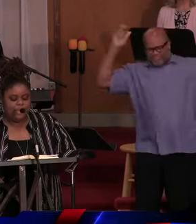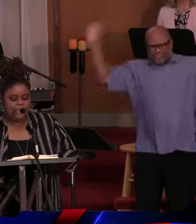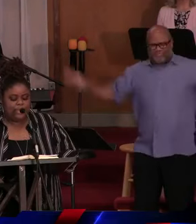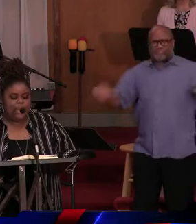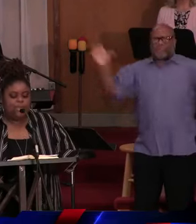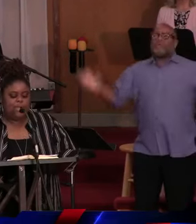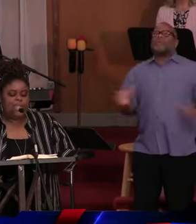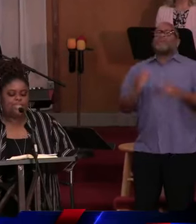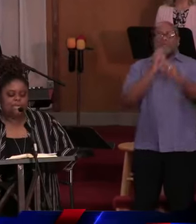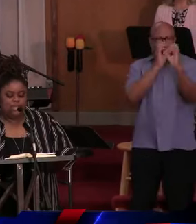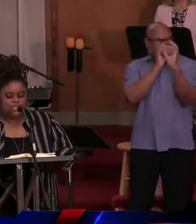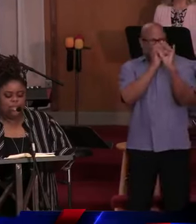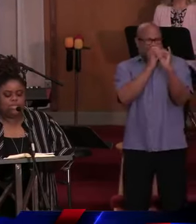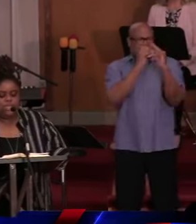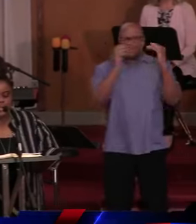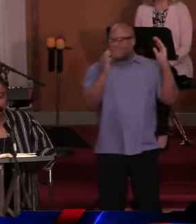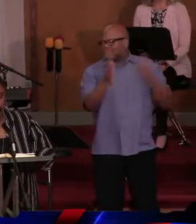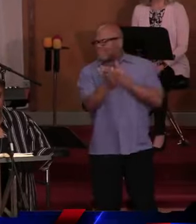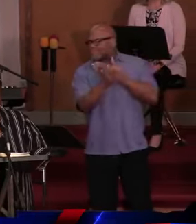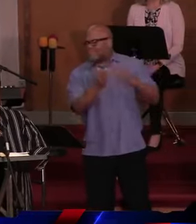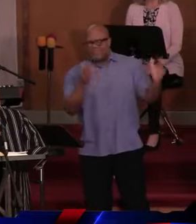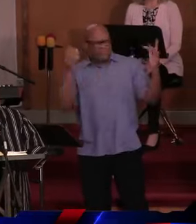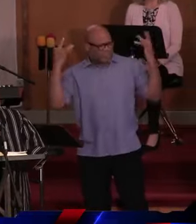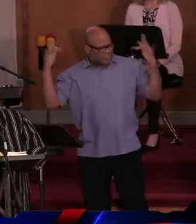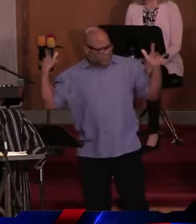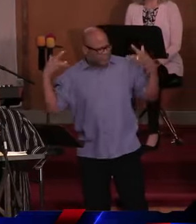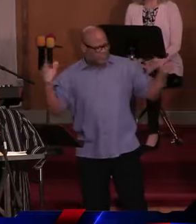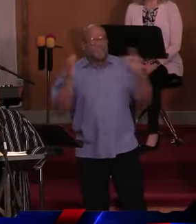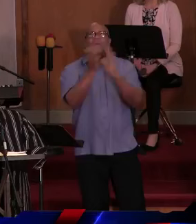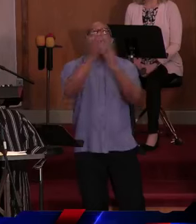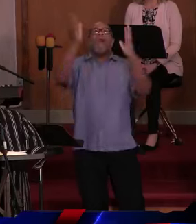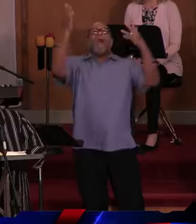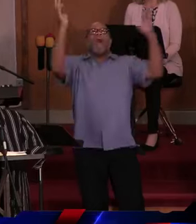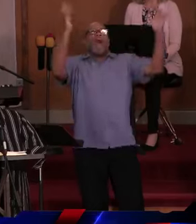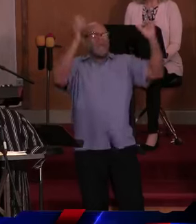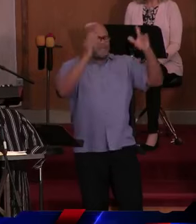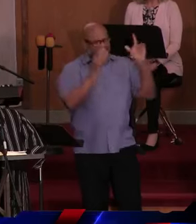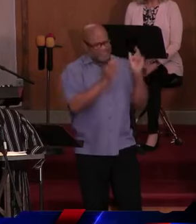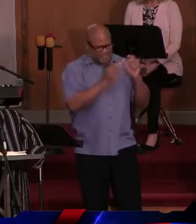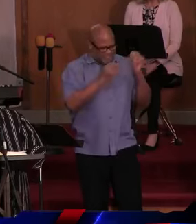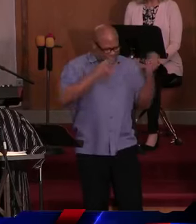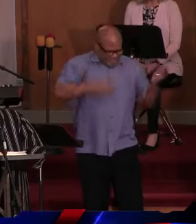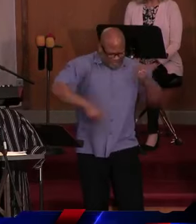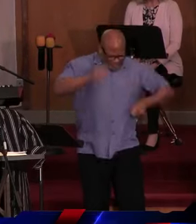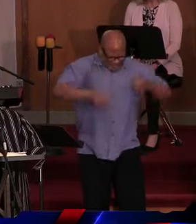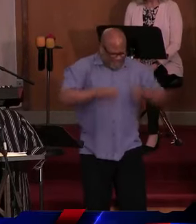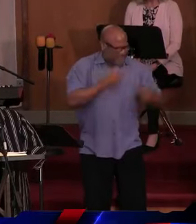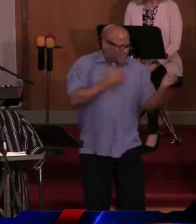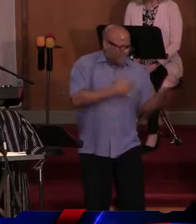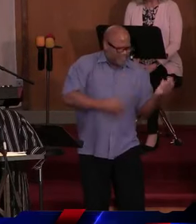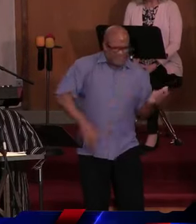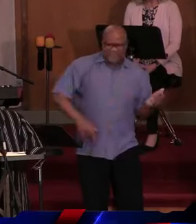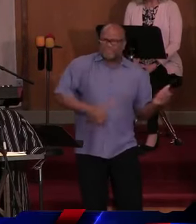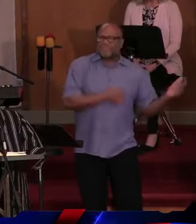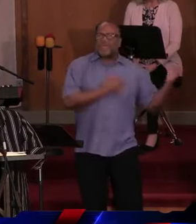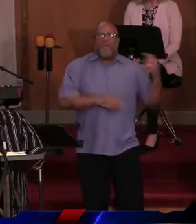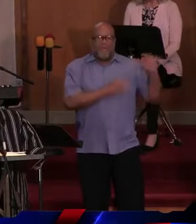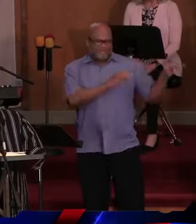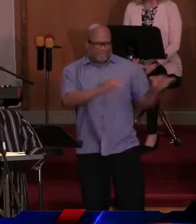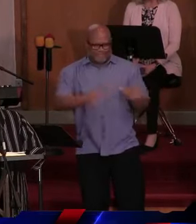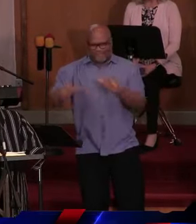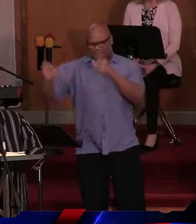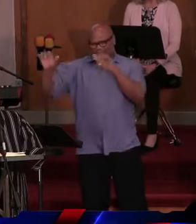of the trumpet, praise him with the psaltery and harp, praise him with the timbrel and dance, praise him with the string instruments and